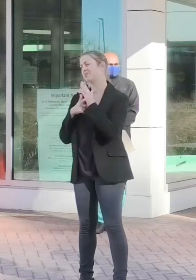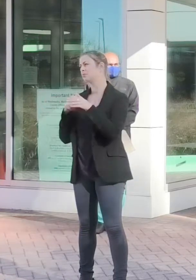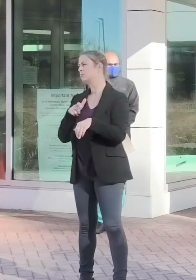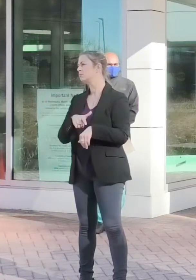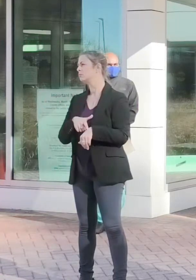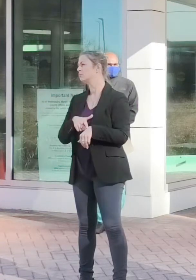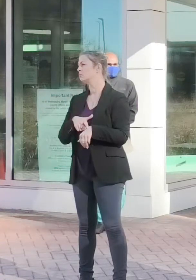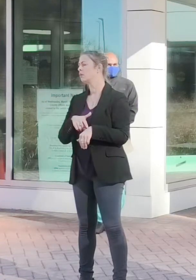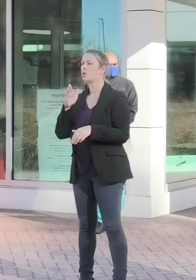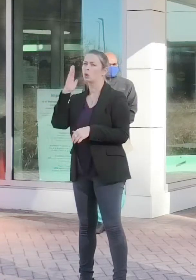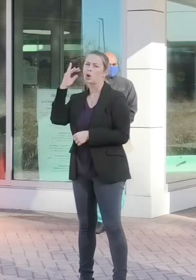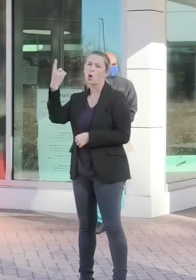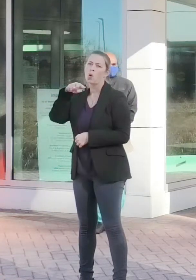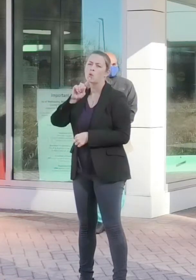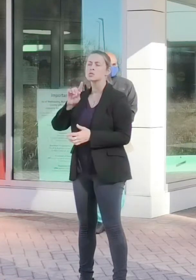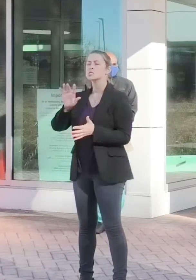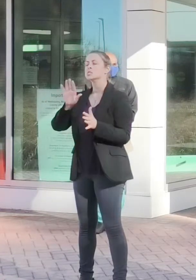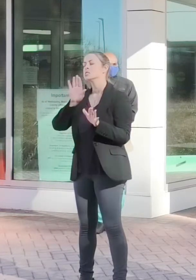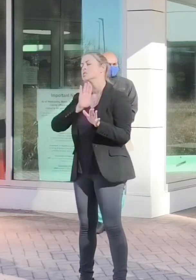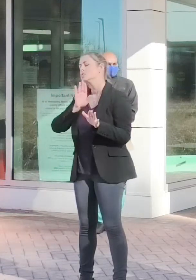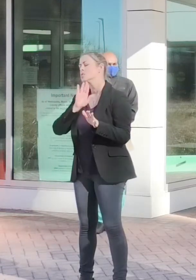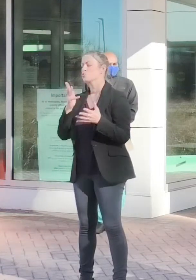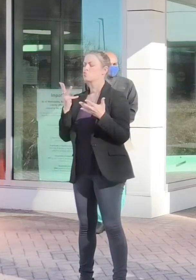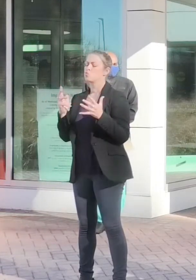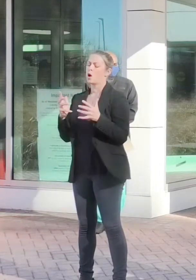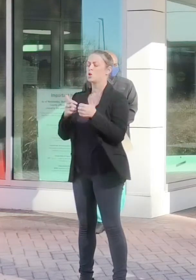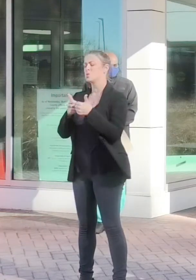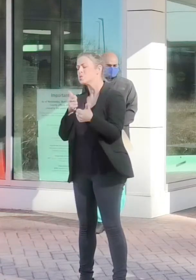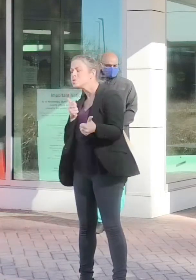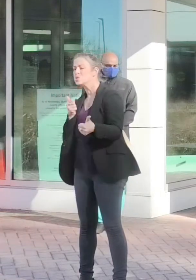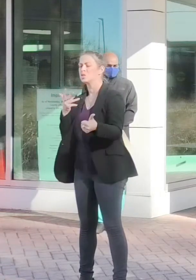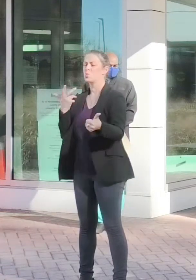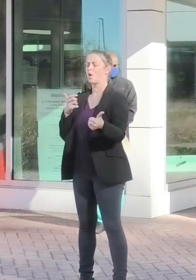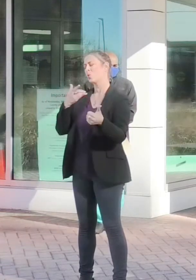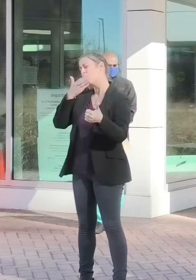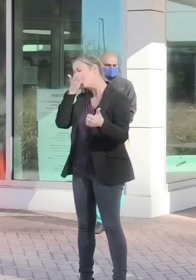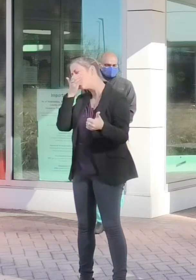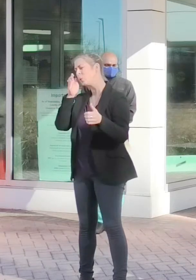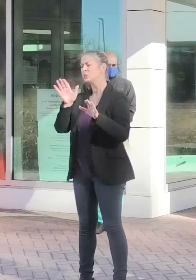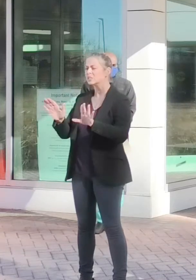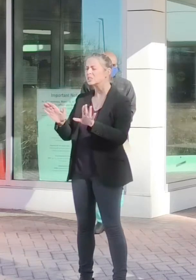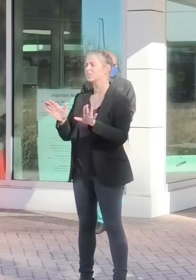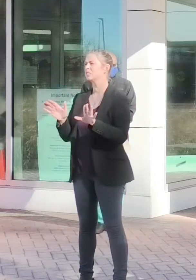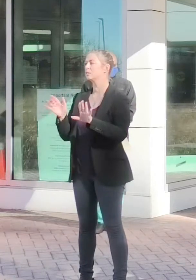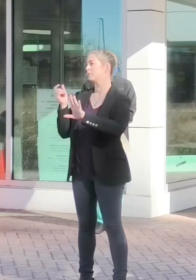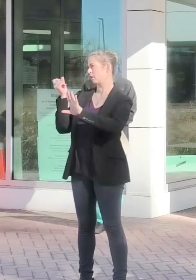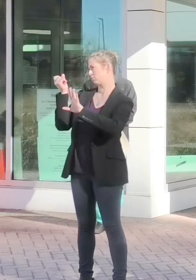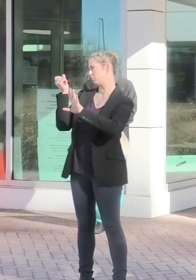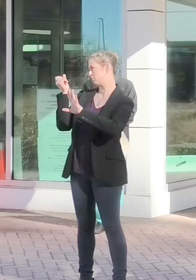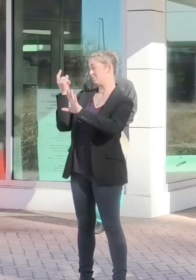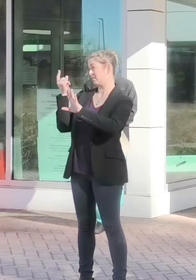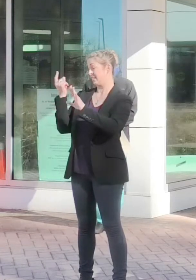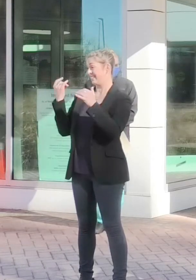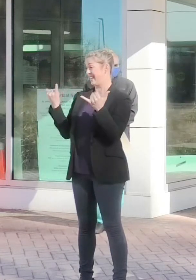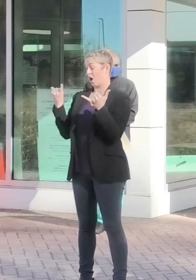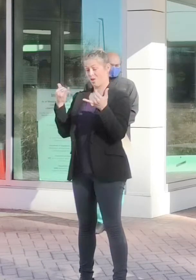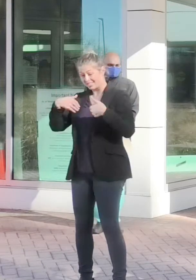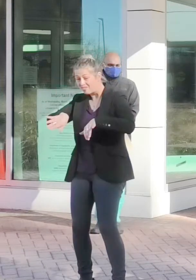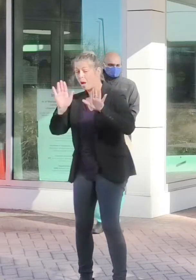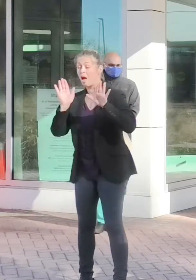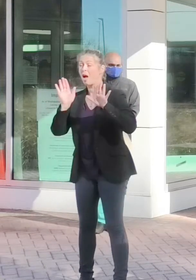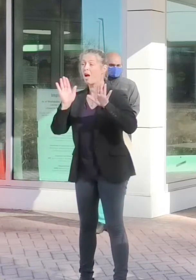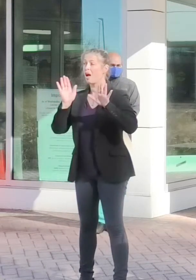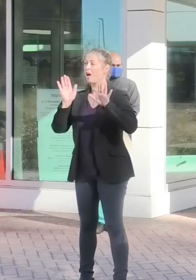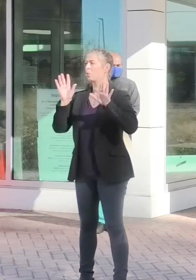and maintaining a COVID bubble. However, now is not the time to relax. We must all